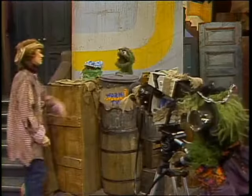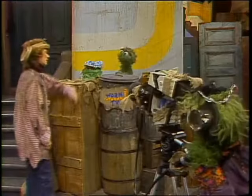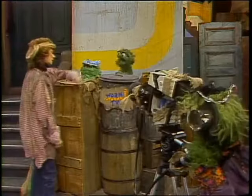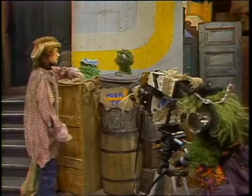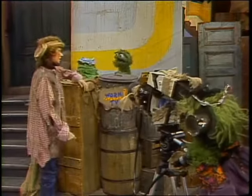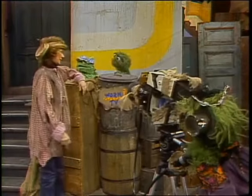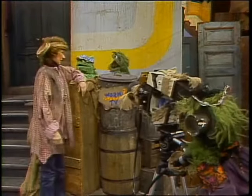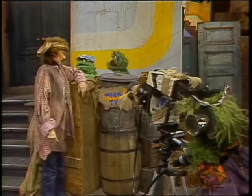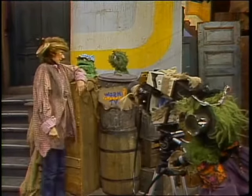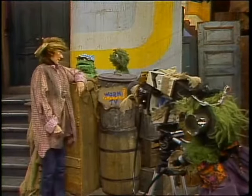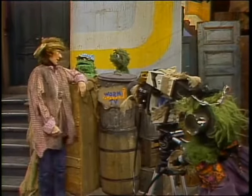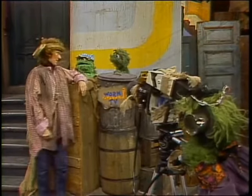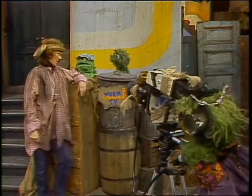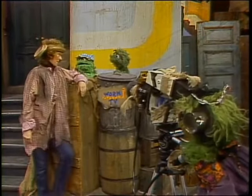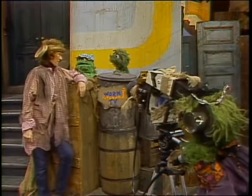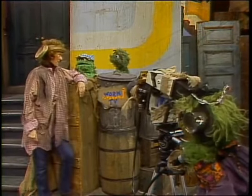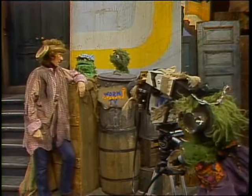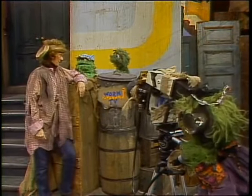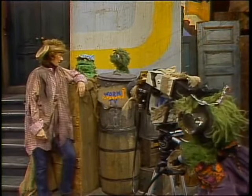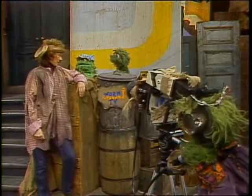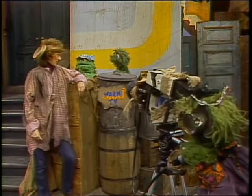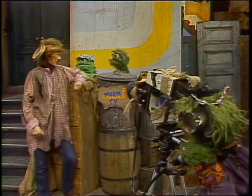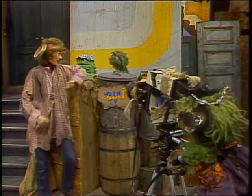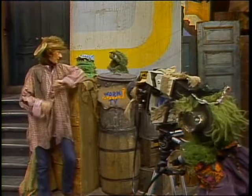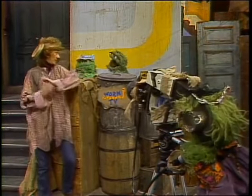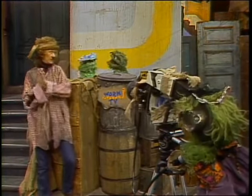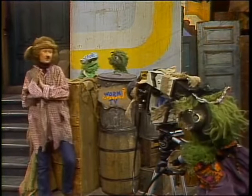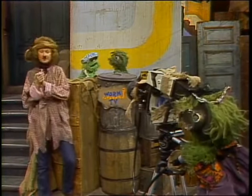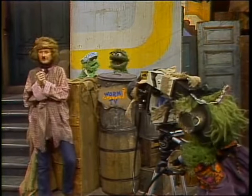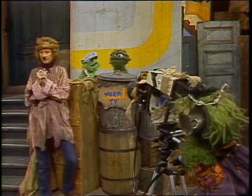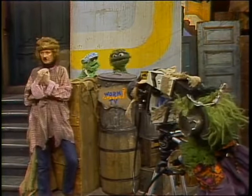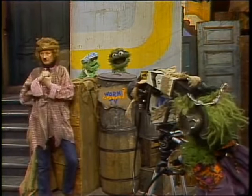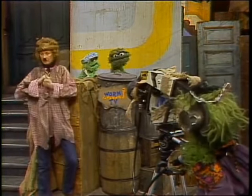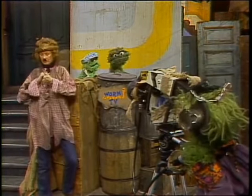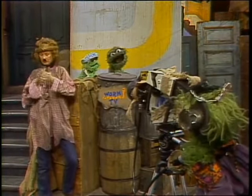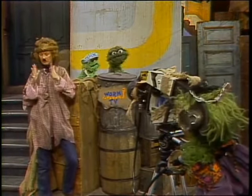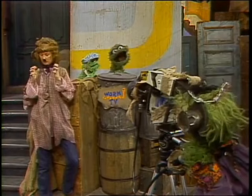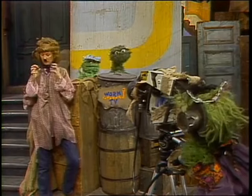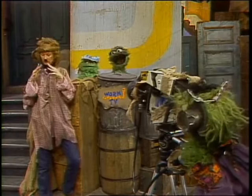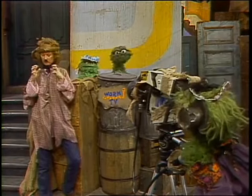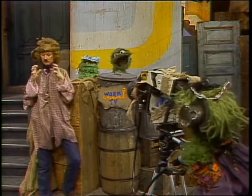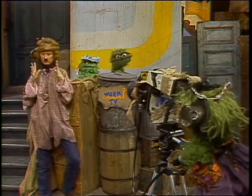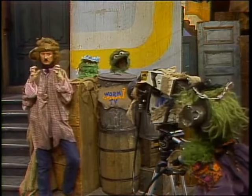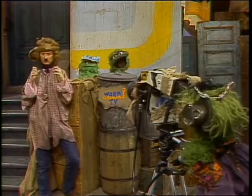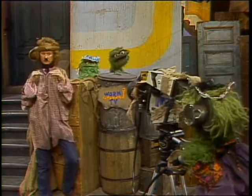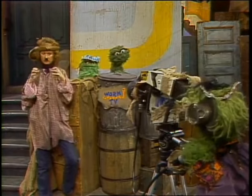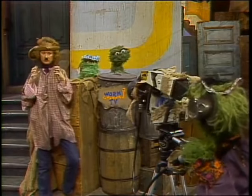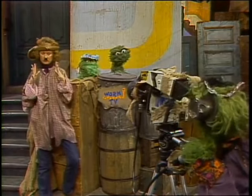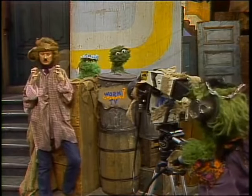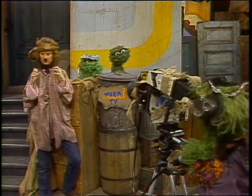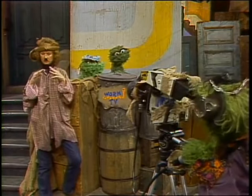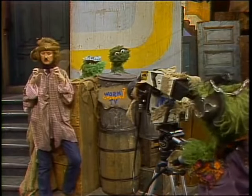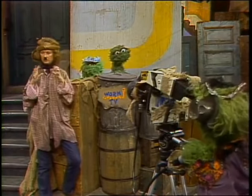sign this story? Yeah, I'm ready, Oscar. Okay. Now, Grunchetta, we on the air yet?